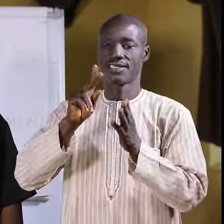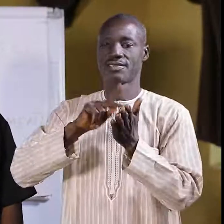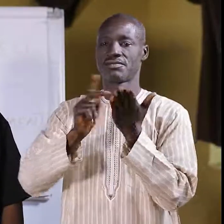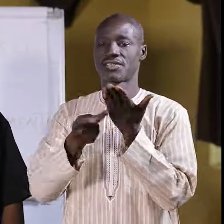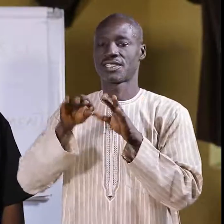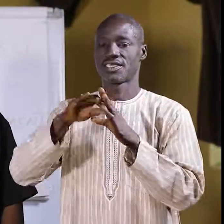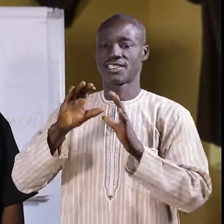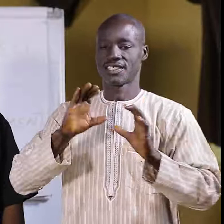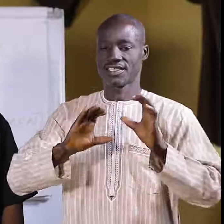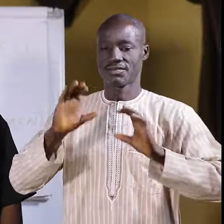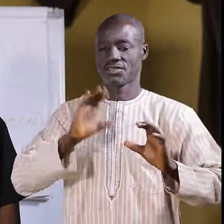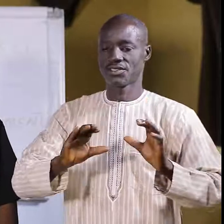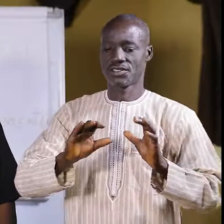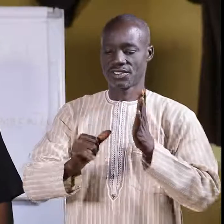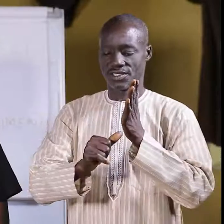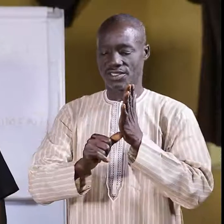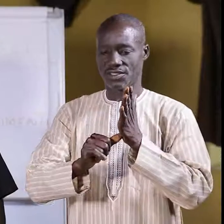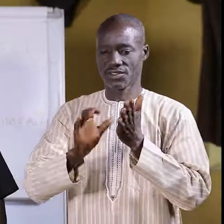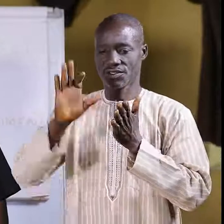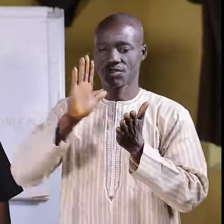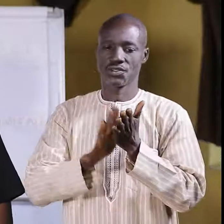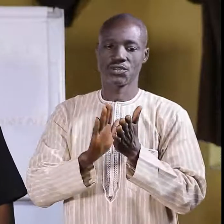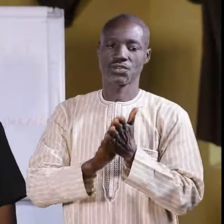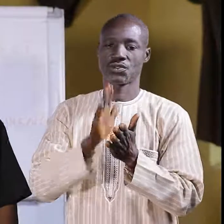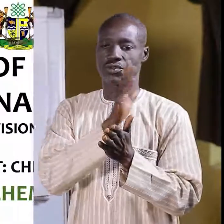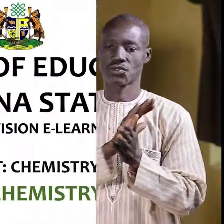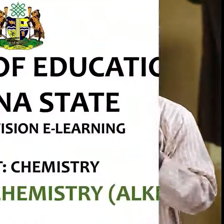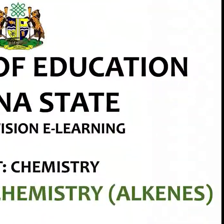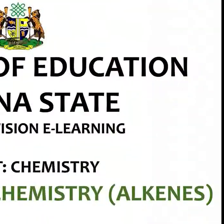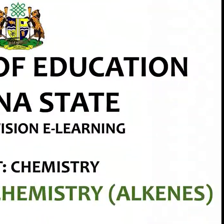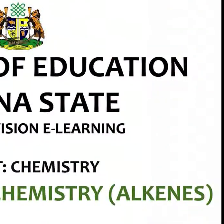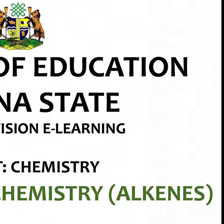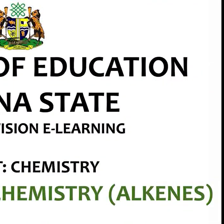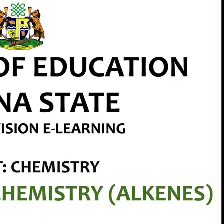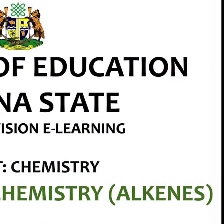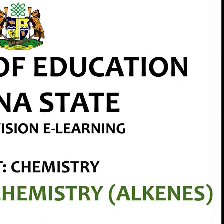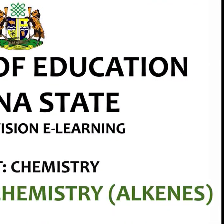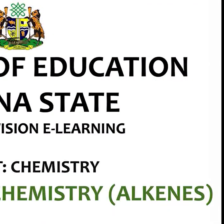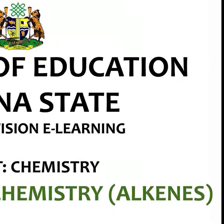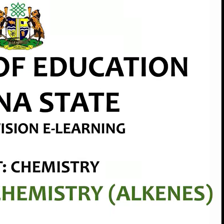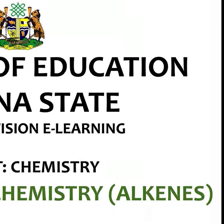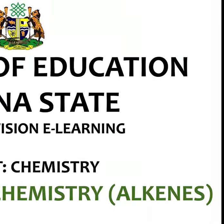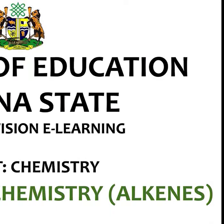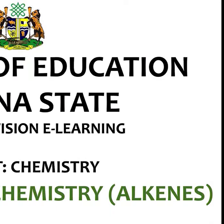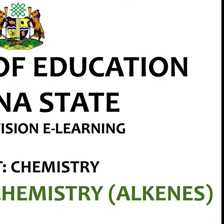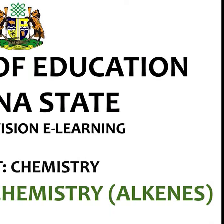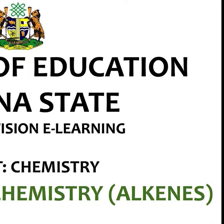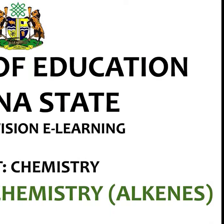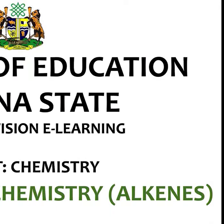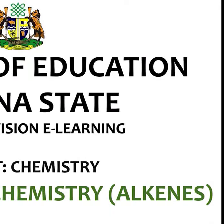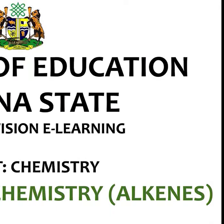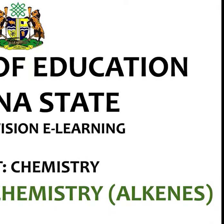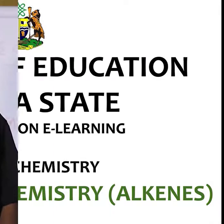chemistry, senior secondary school at the senior secondary school level. Today, we'll be looking at organic